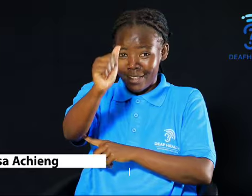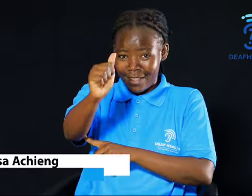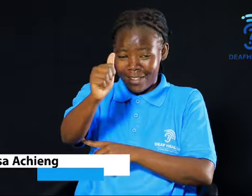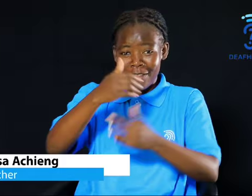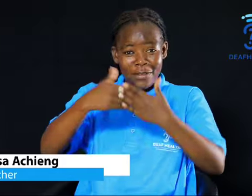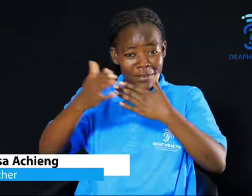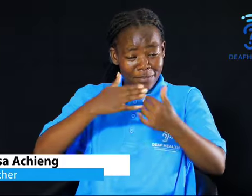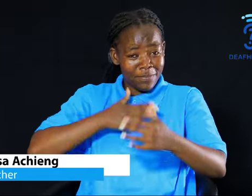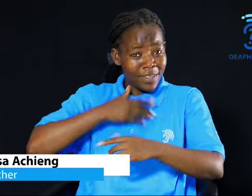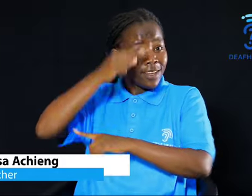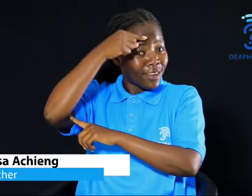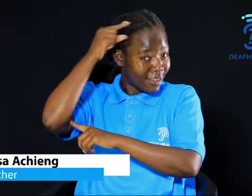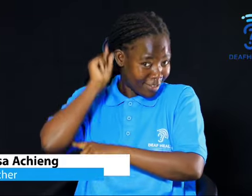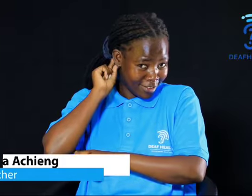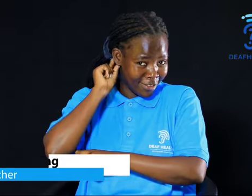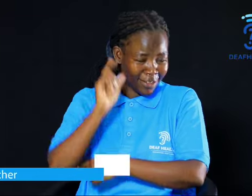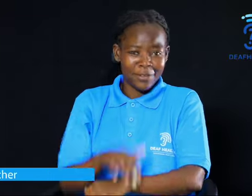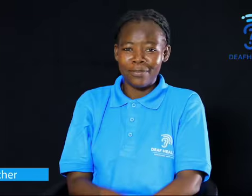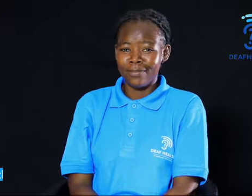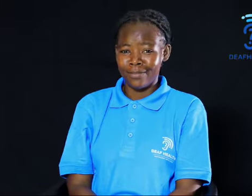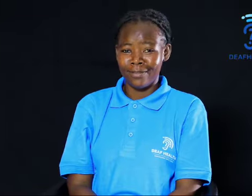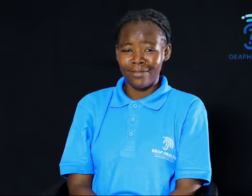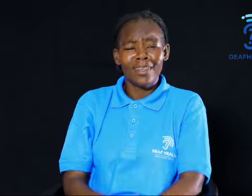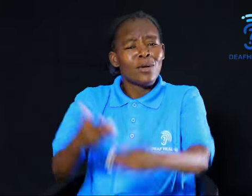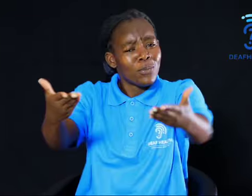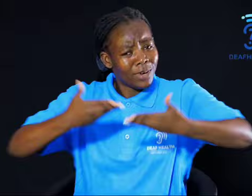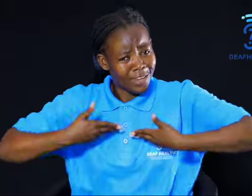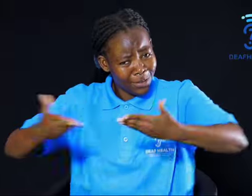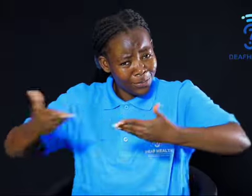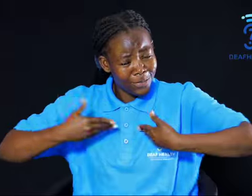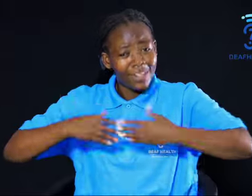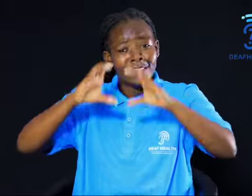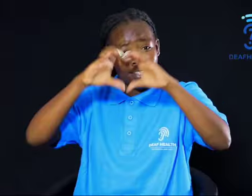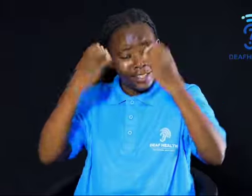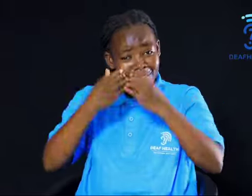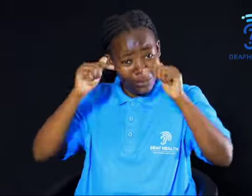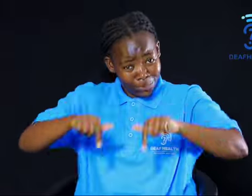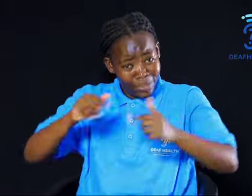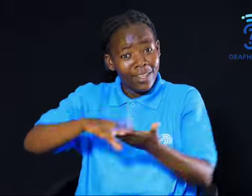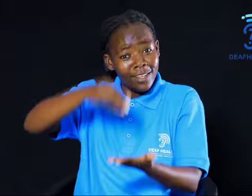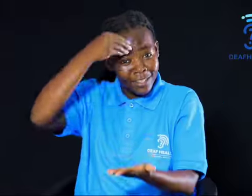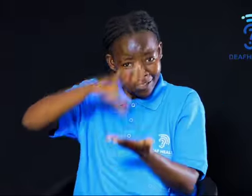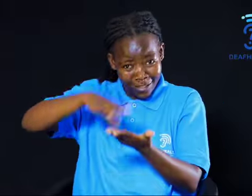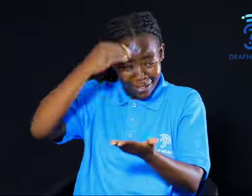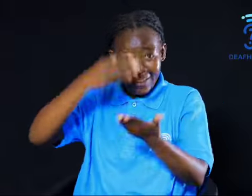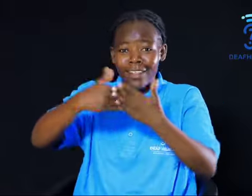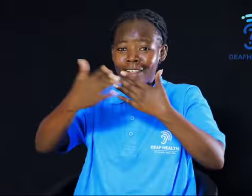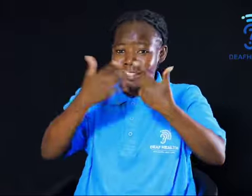Lensa. My sign name, that's my sign name. Welcome to today's class. So today we will